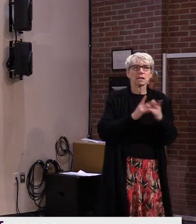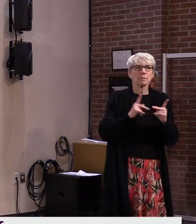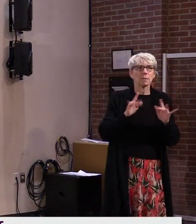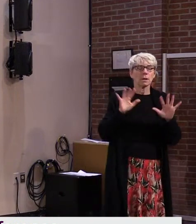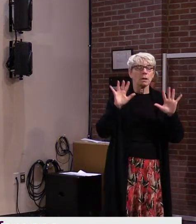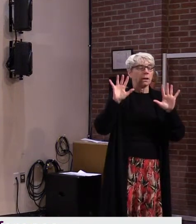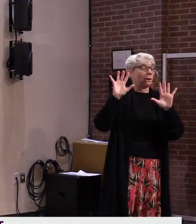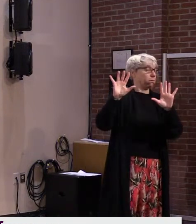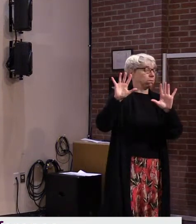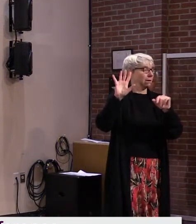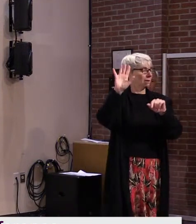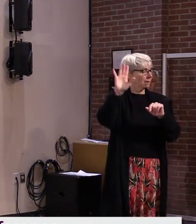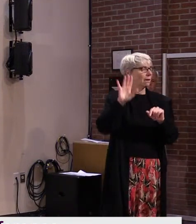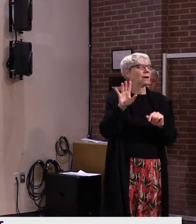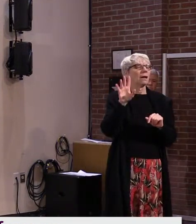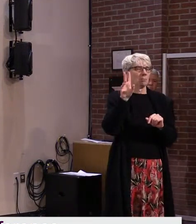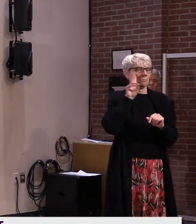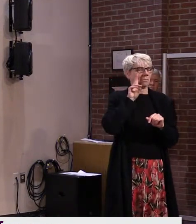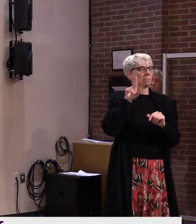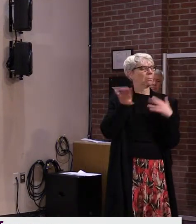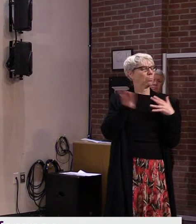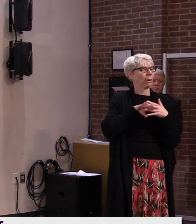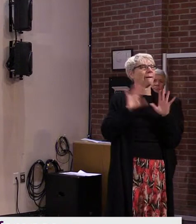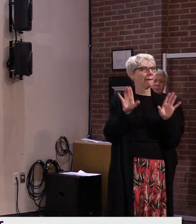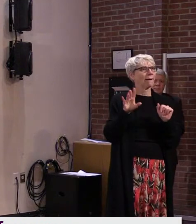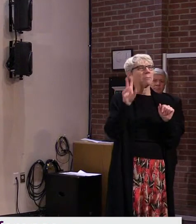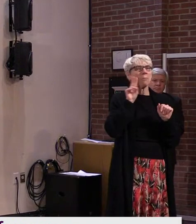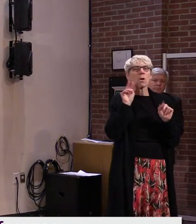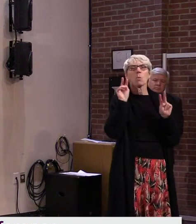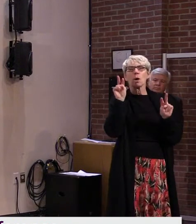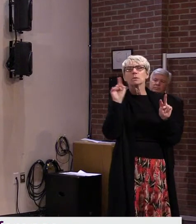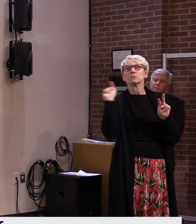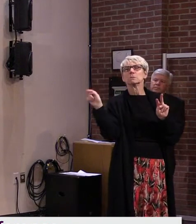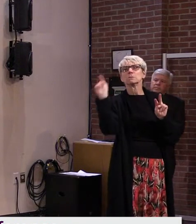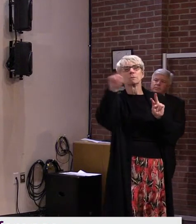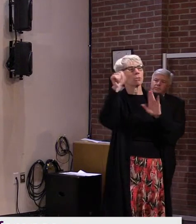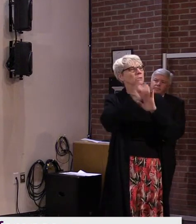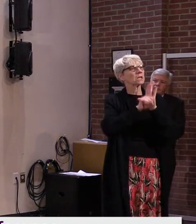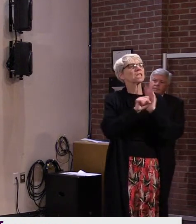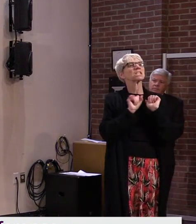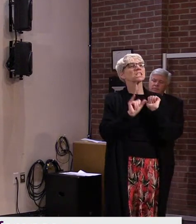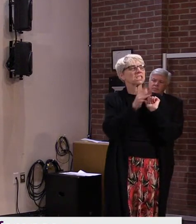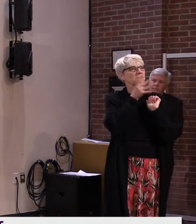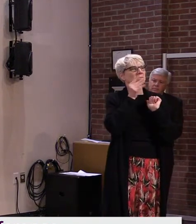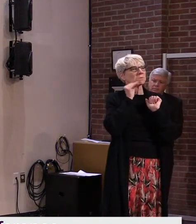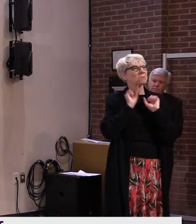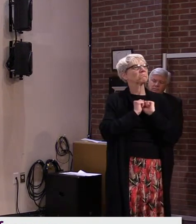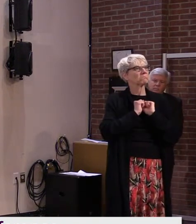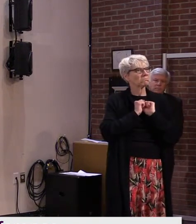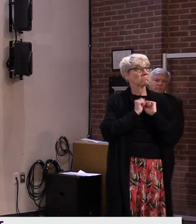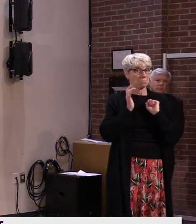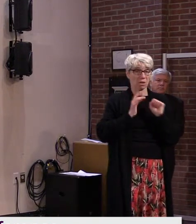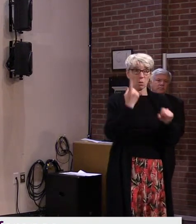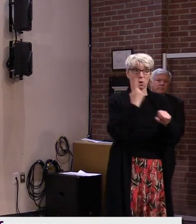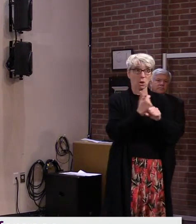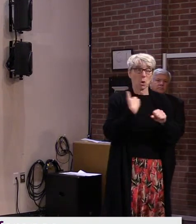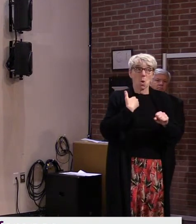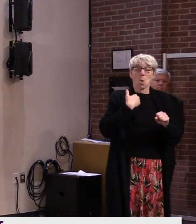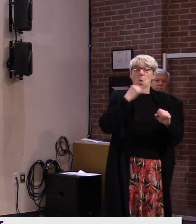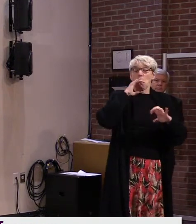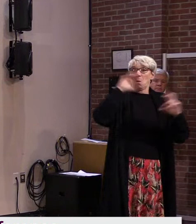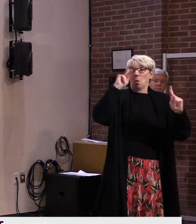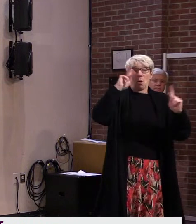back, watching what's happening across the country, and there isn't that sense of emergency that we